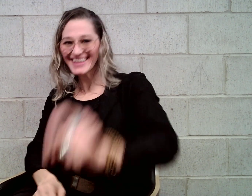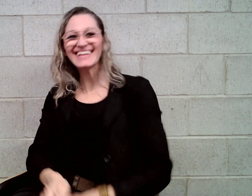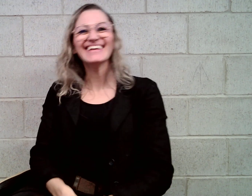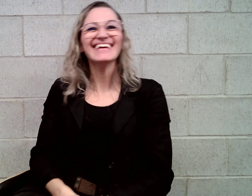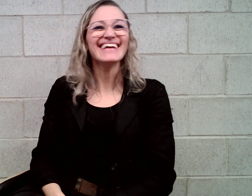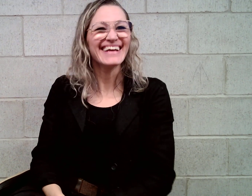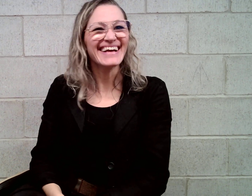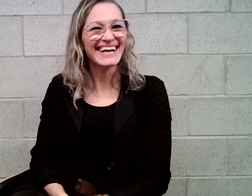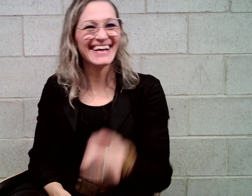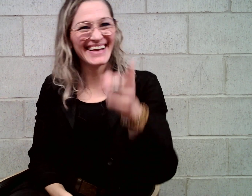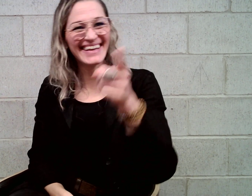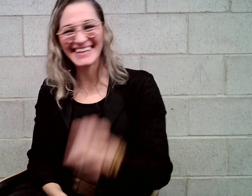Are you ready?